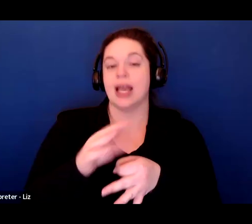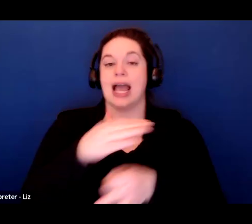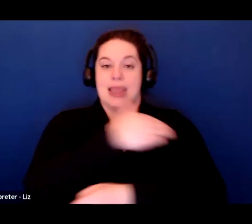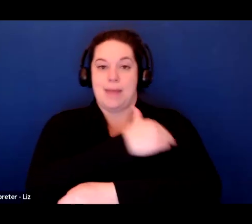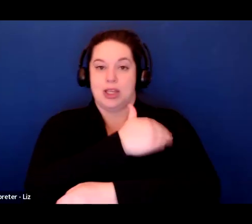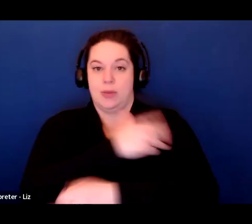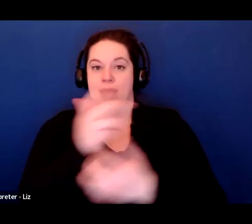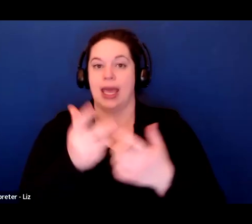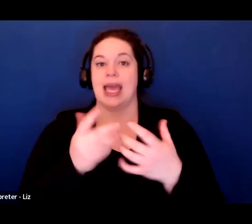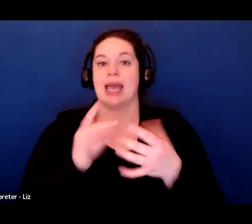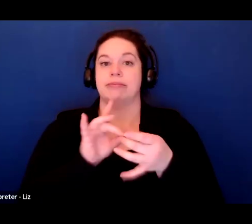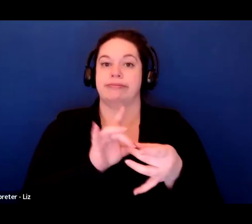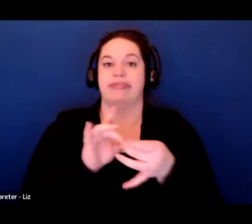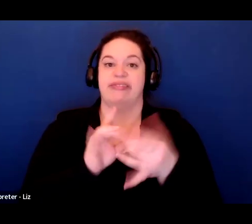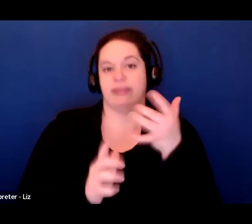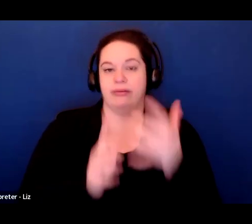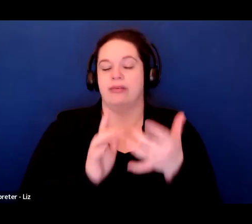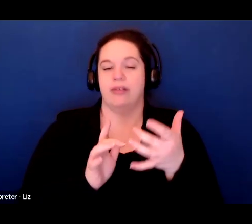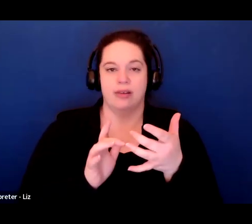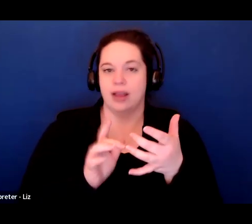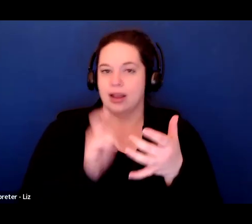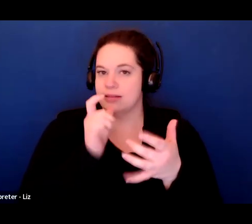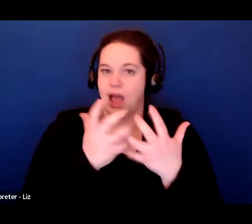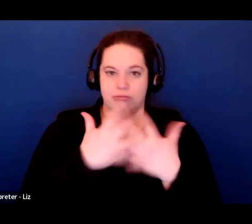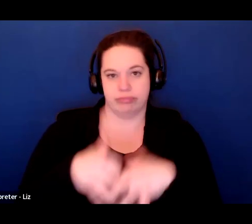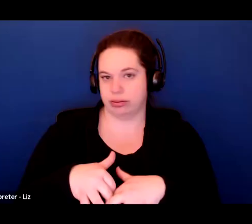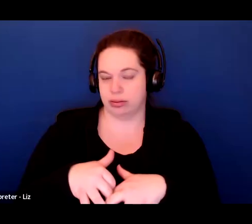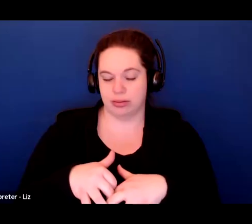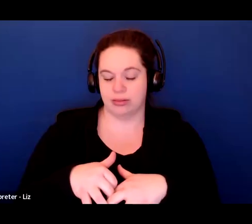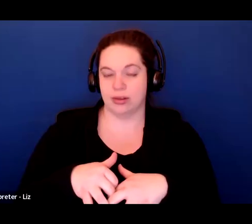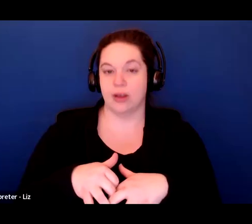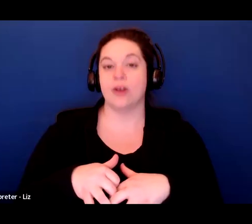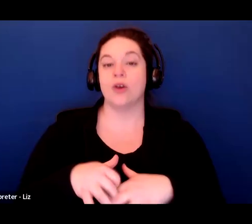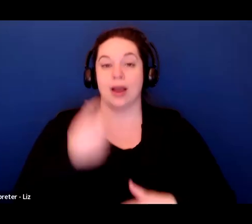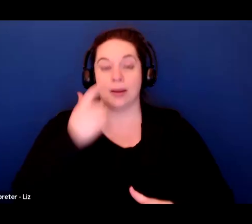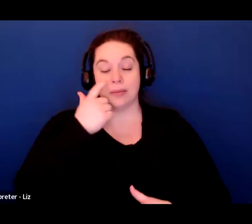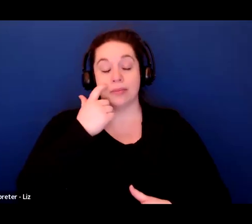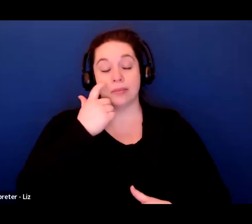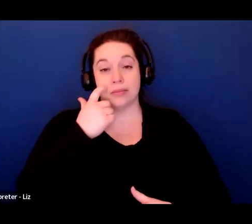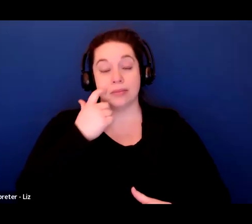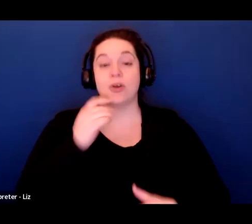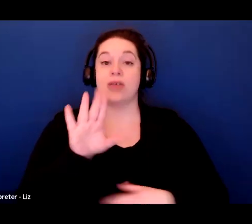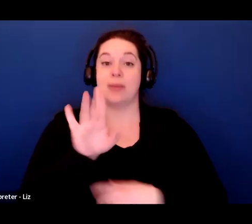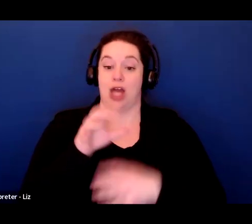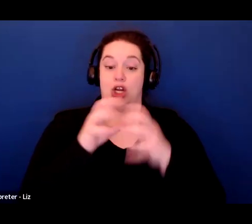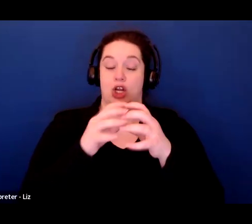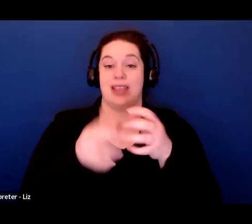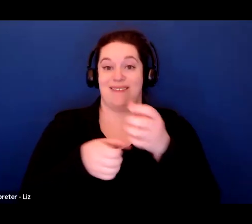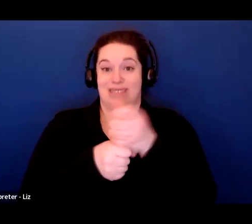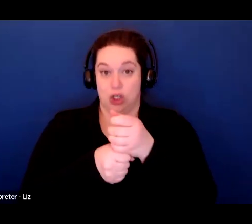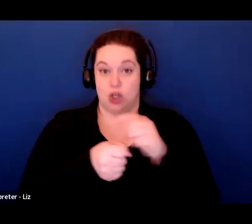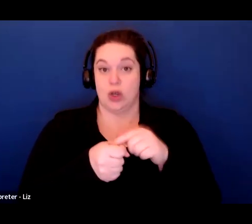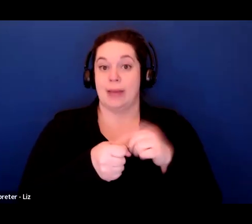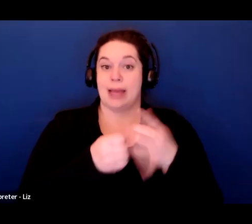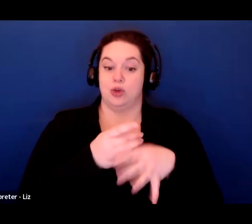what will happen is the sphincter that holds the urine in the bladder can get too tight or it can get too